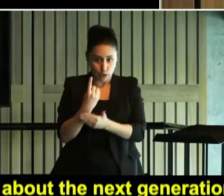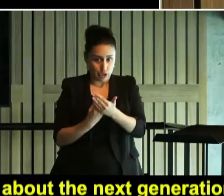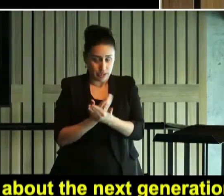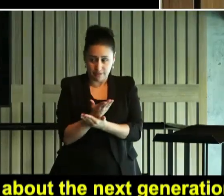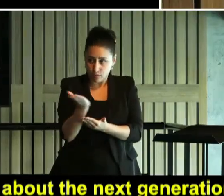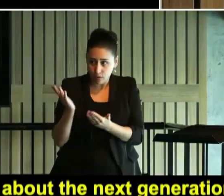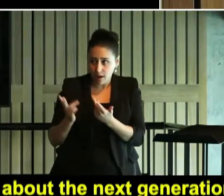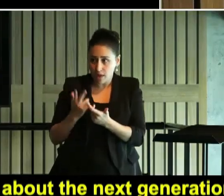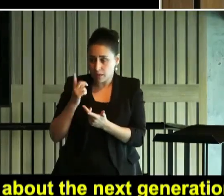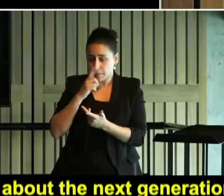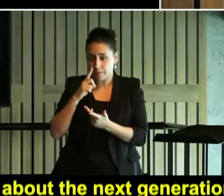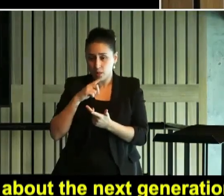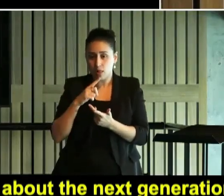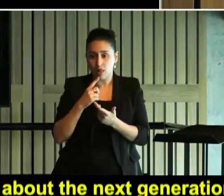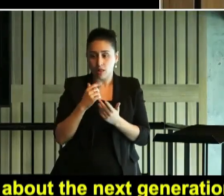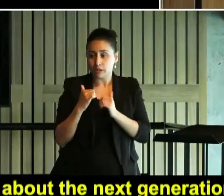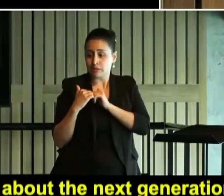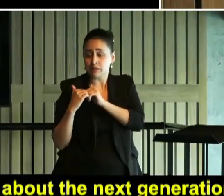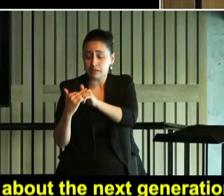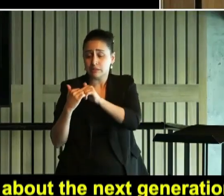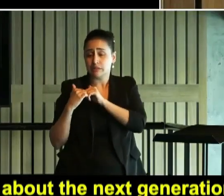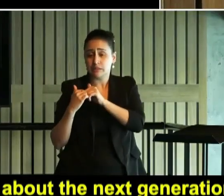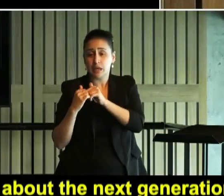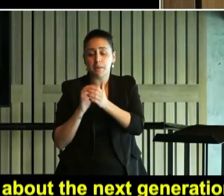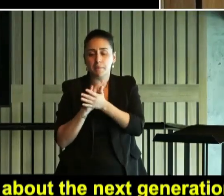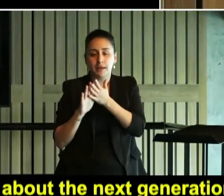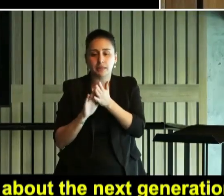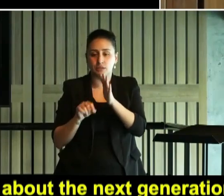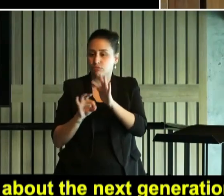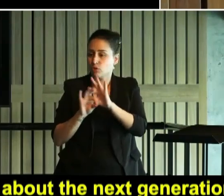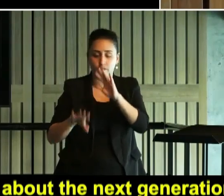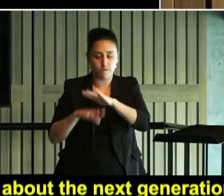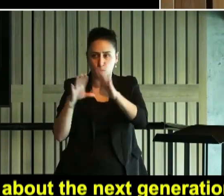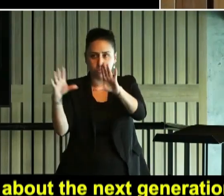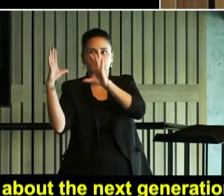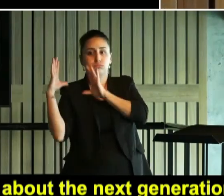takes the weight off me, but also